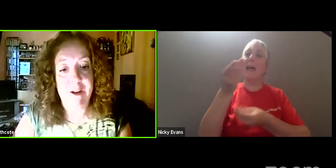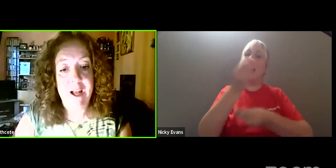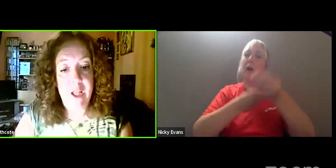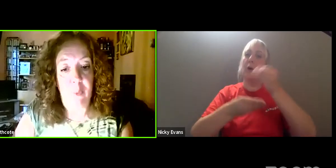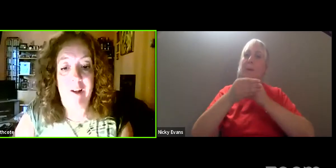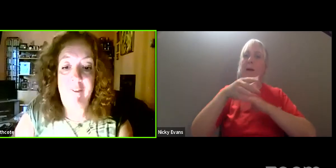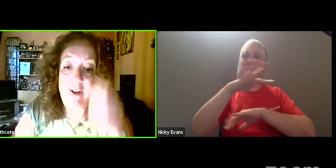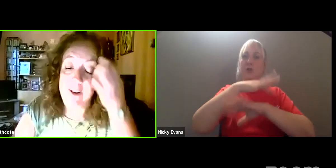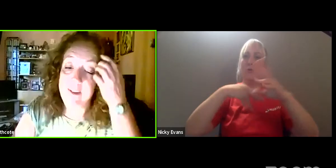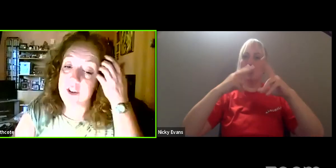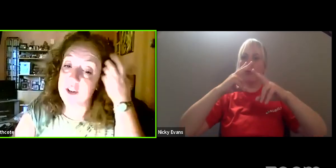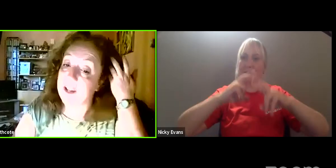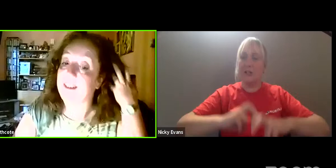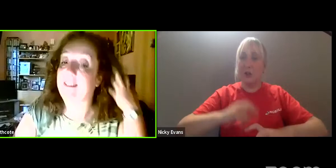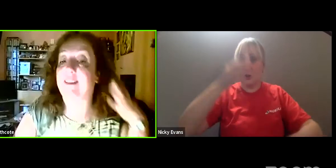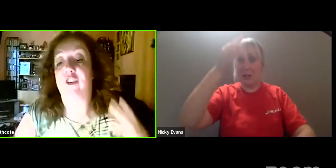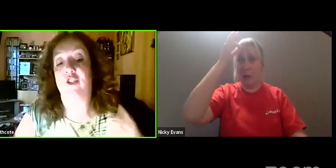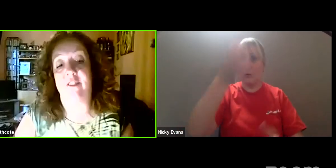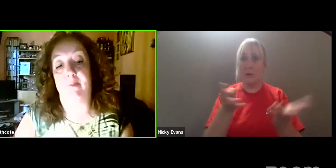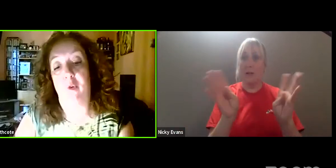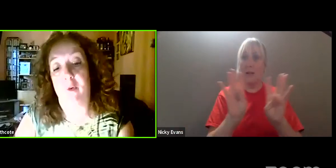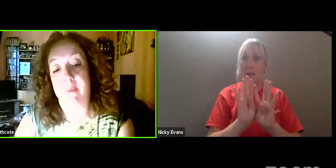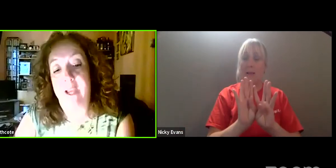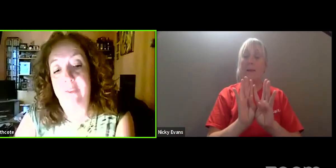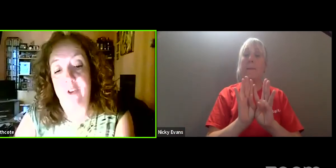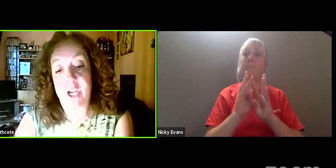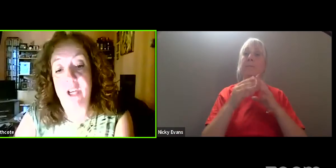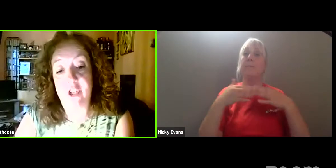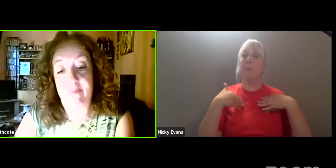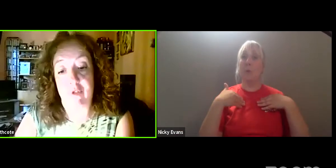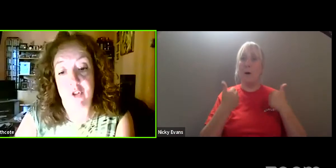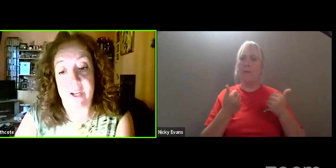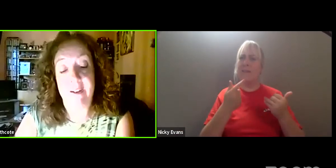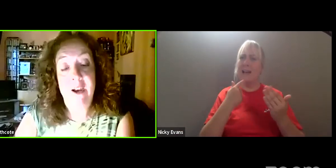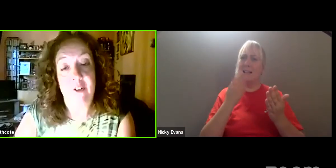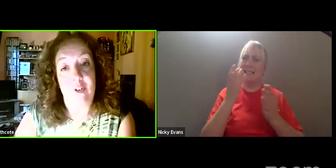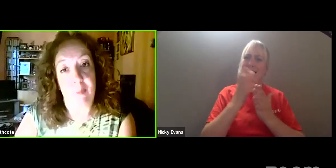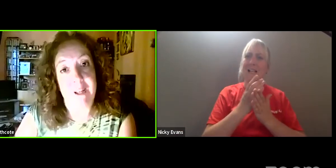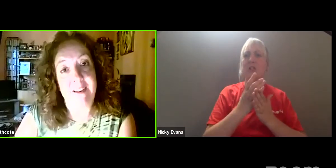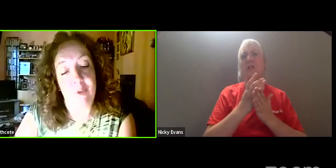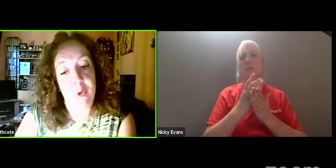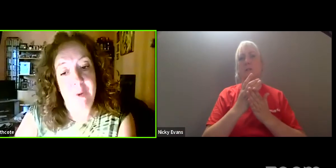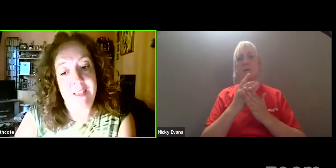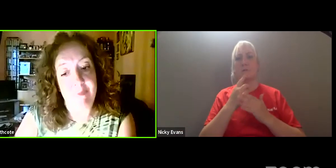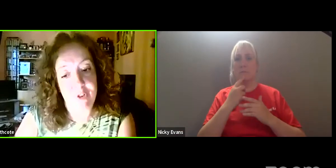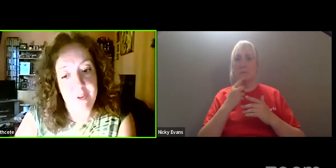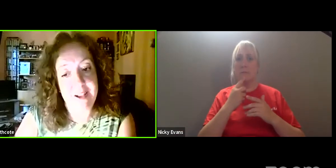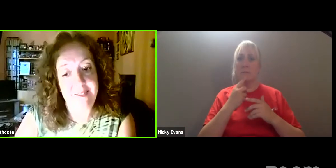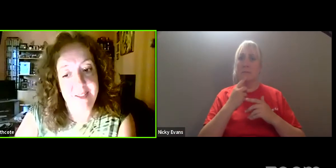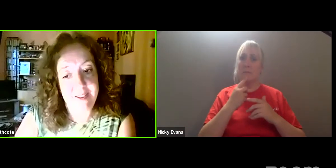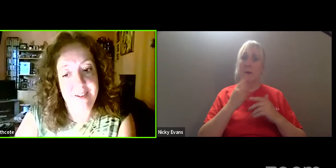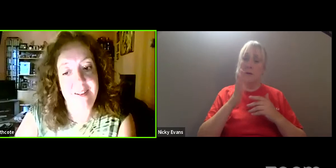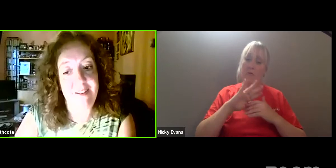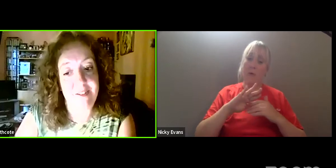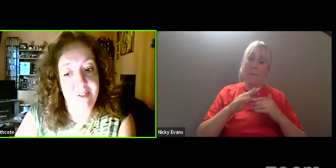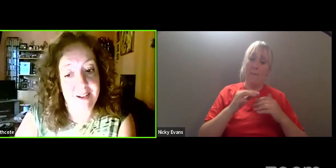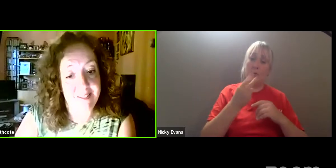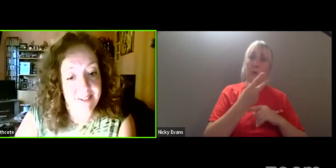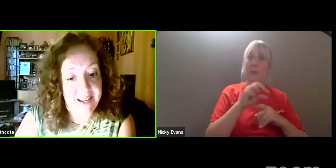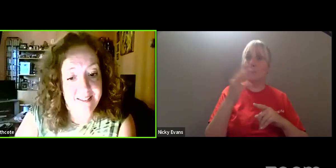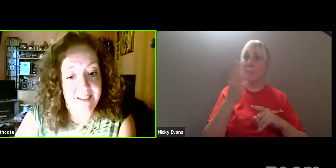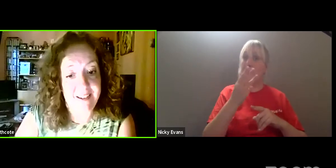Council. The Welfare Conditionality Sanctions Support and Behaviour Changes project took place all the way from 2013